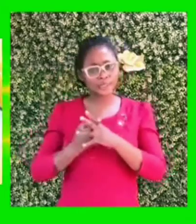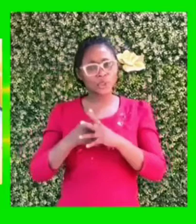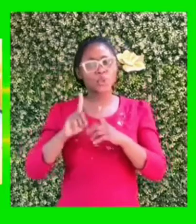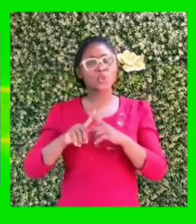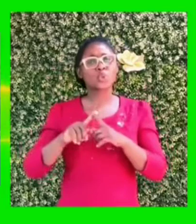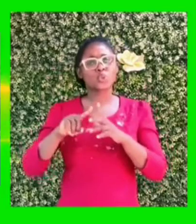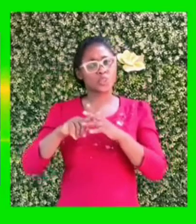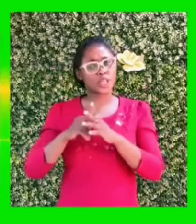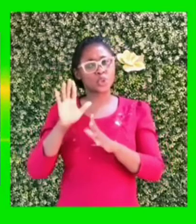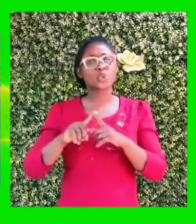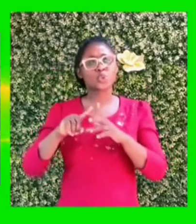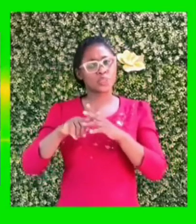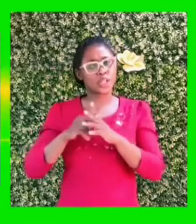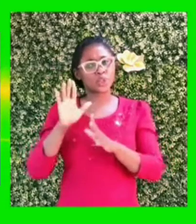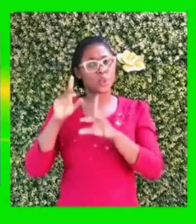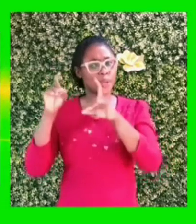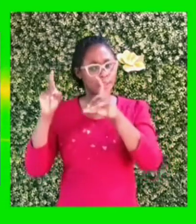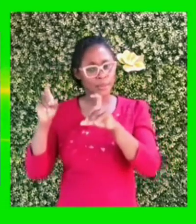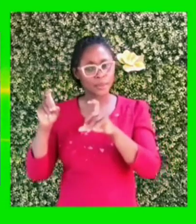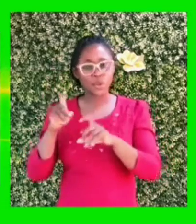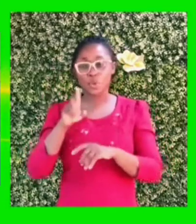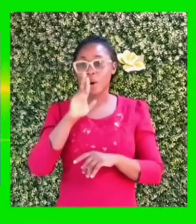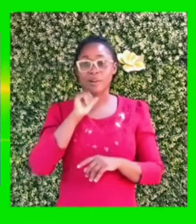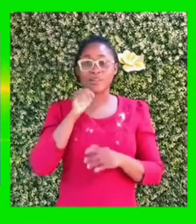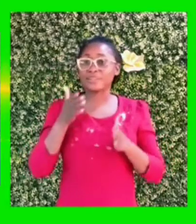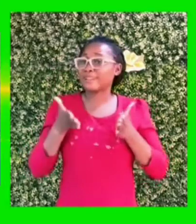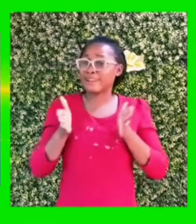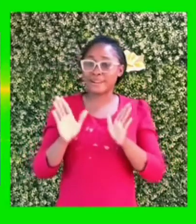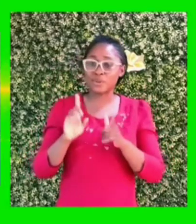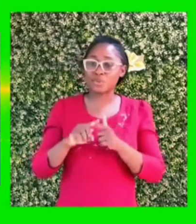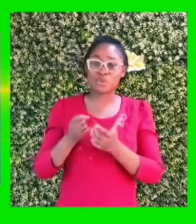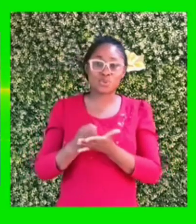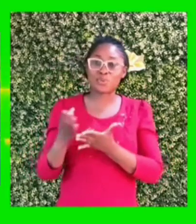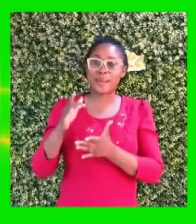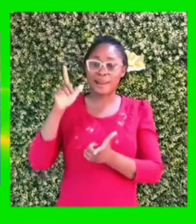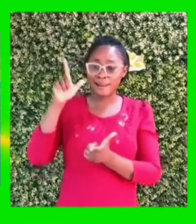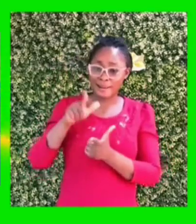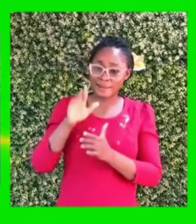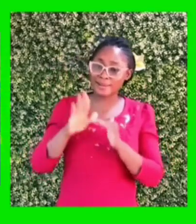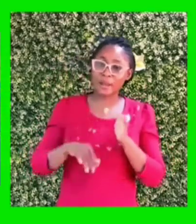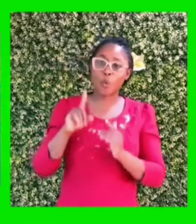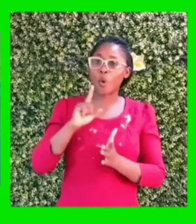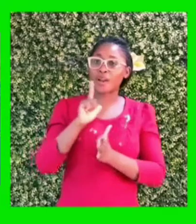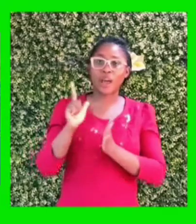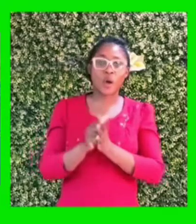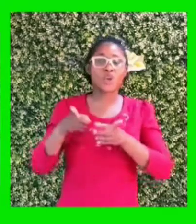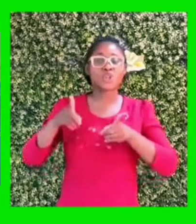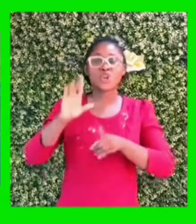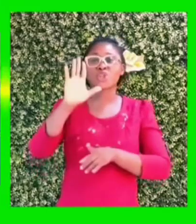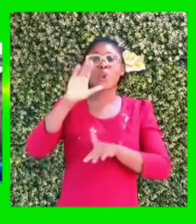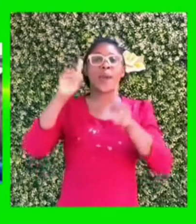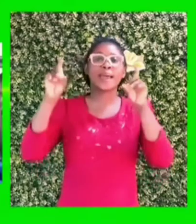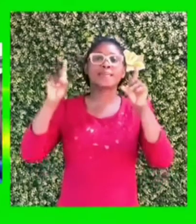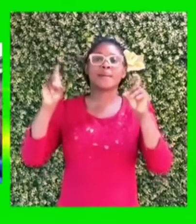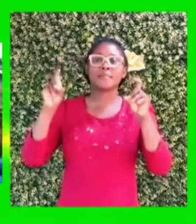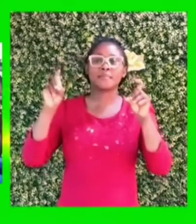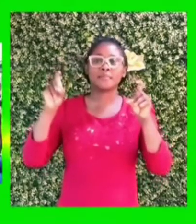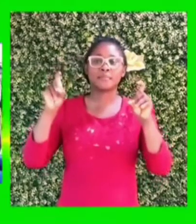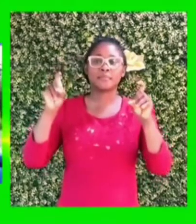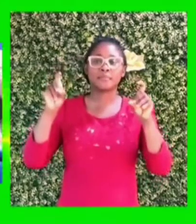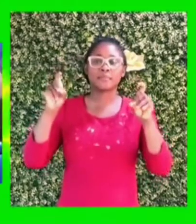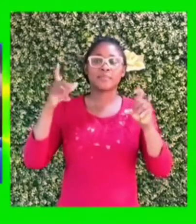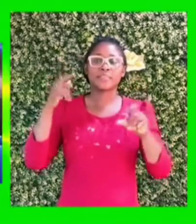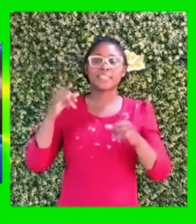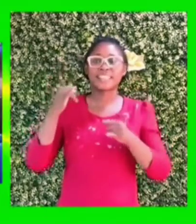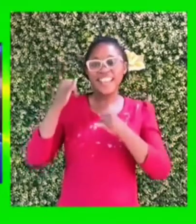to commence. You are not allowed to spend less than 1 hour during the examination.